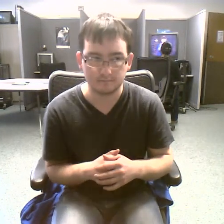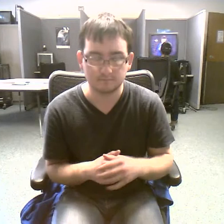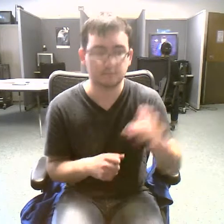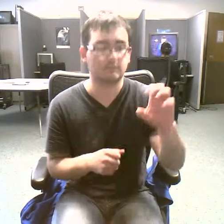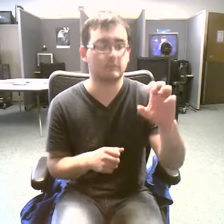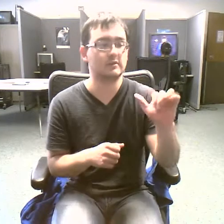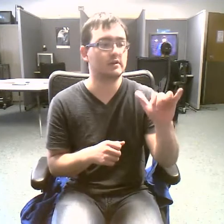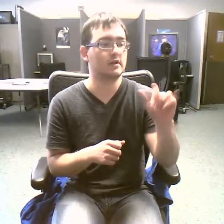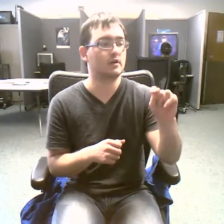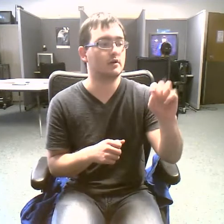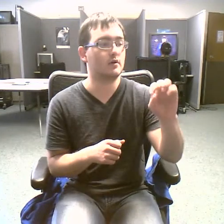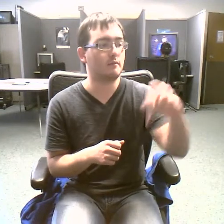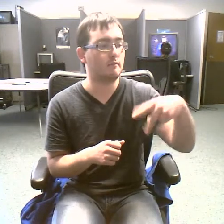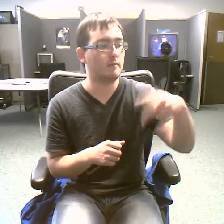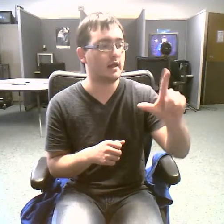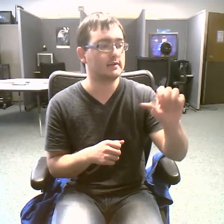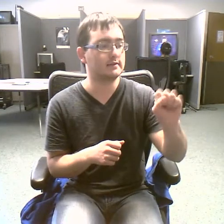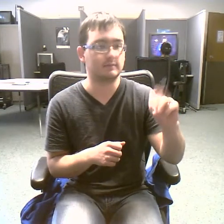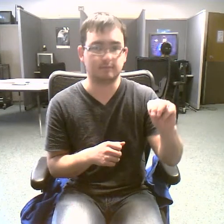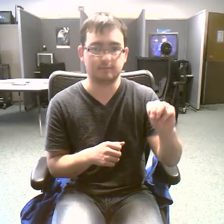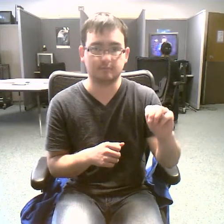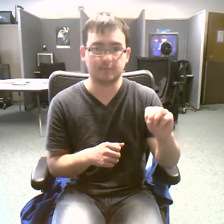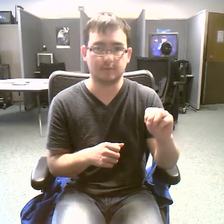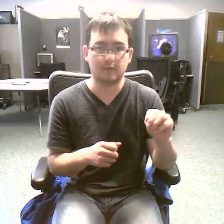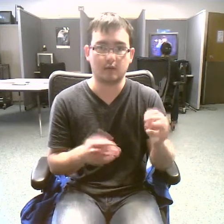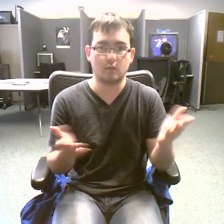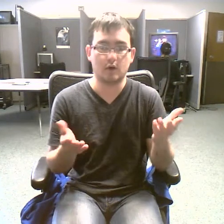Cytoplasm is the fluid that fills a cell.